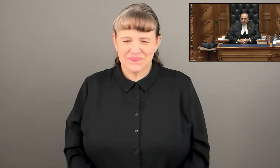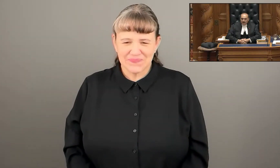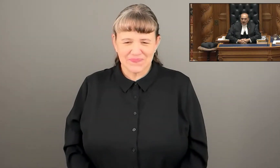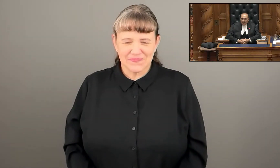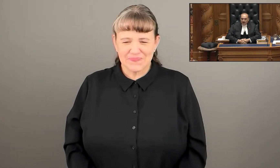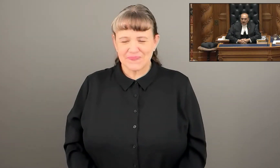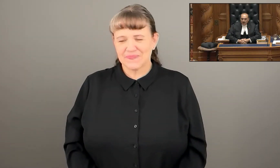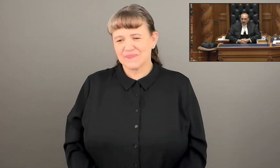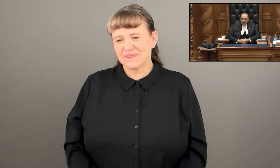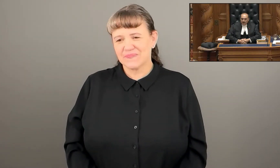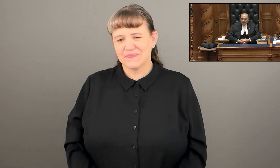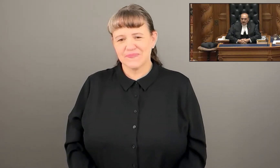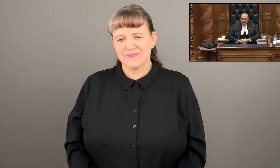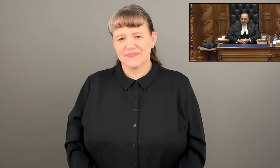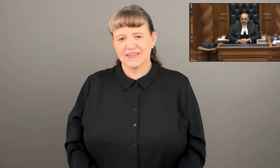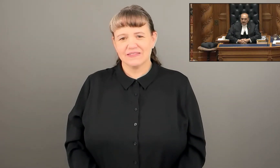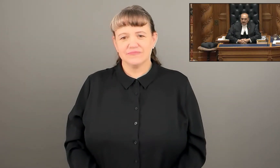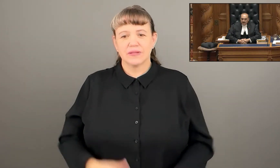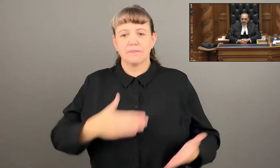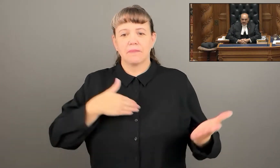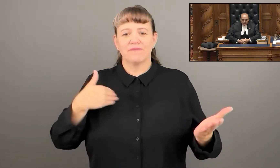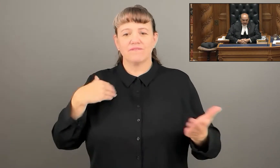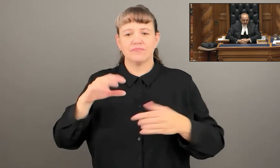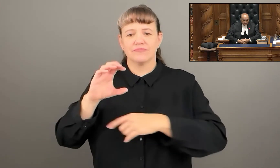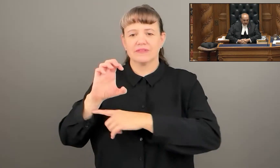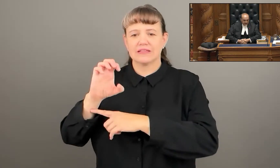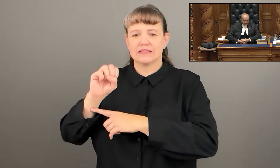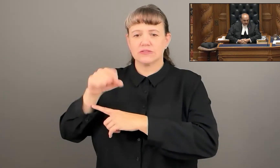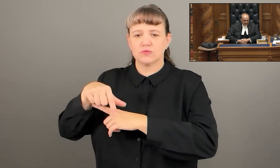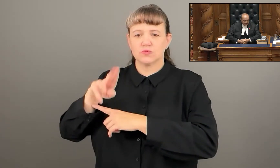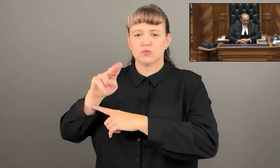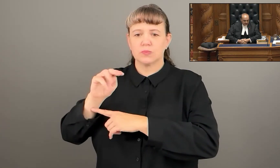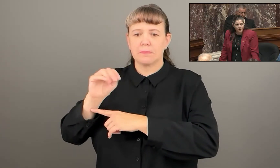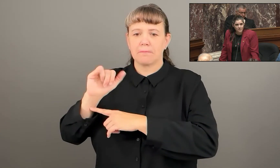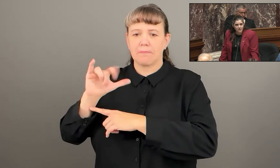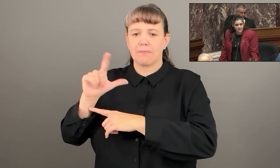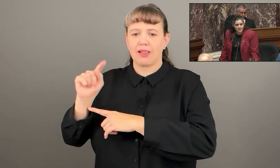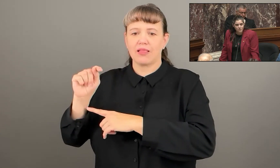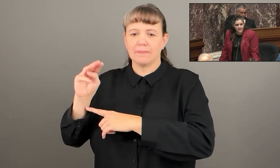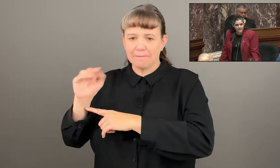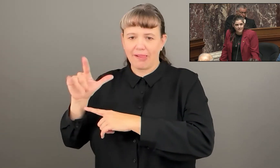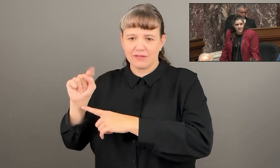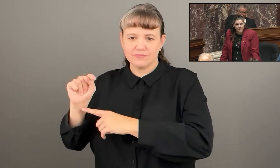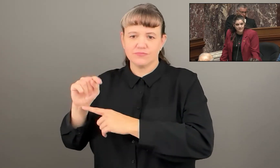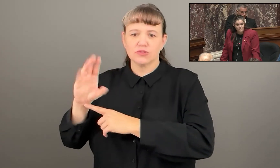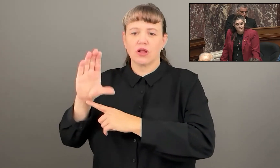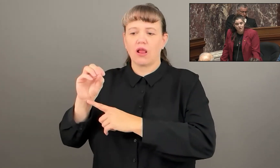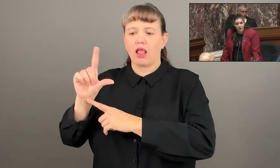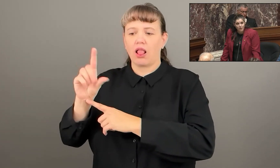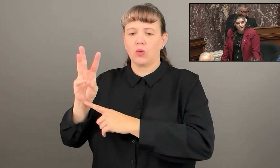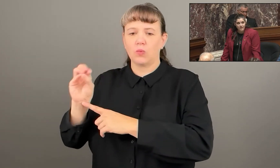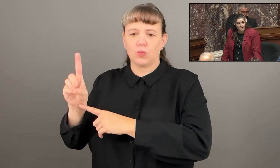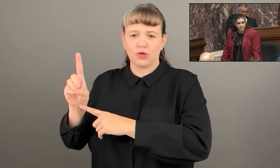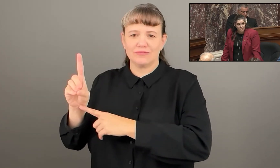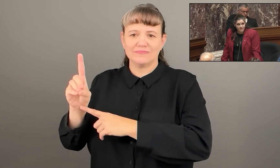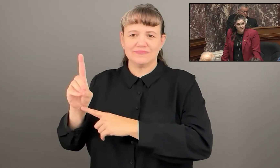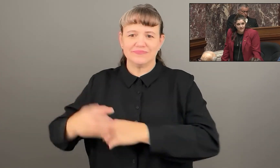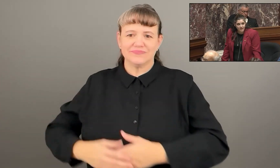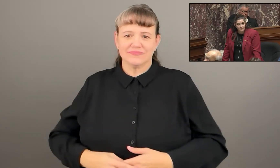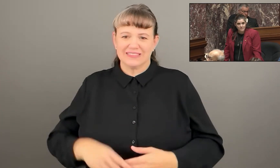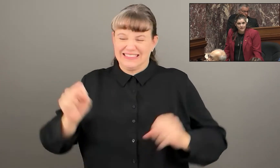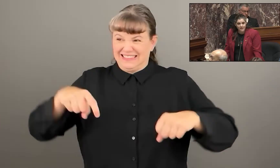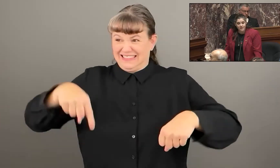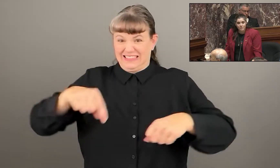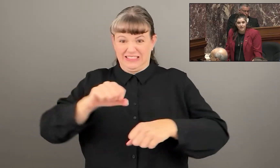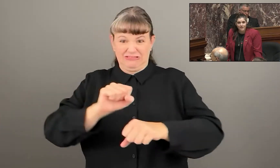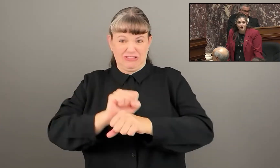Member for Scarborough-Colwood. I missed one earlier, as we all can contest this job is hard, and today is my husband's 38th birthday, and